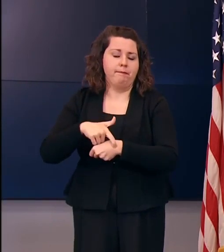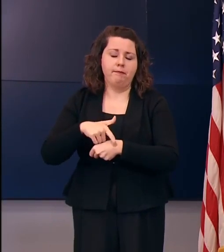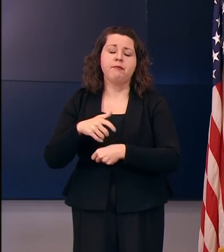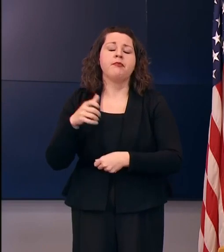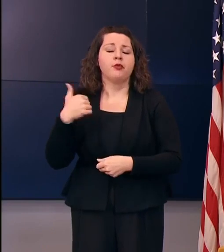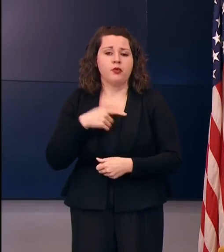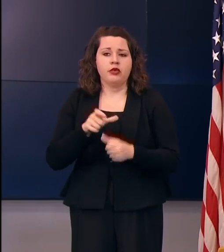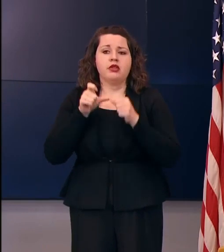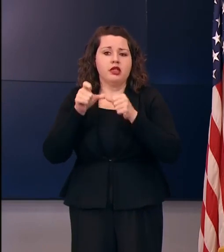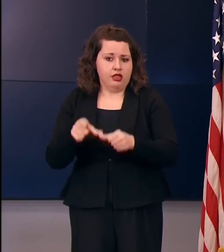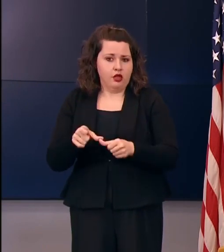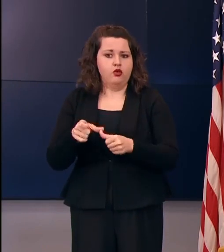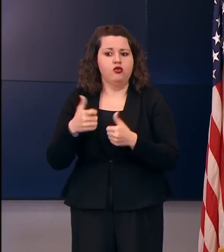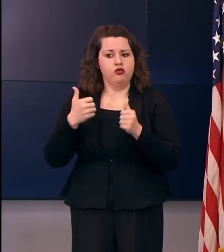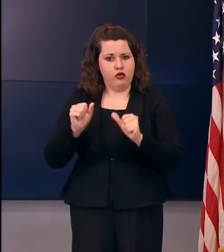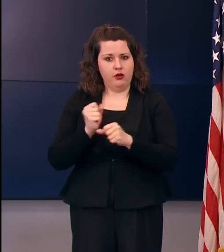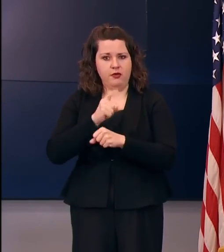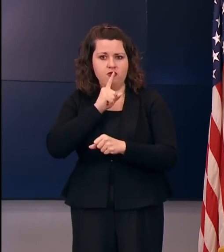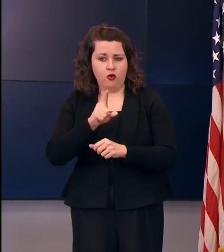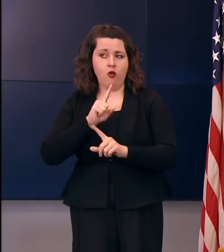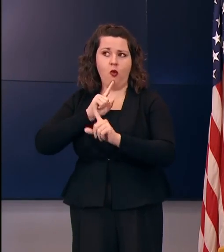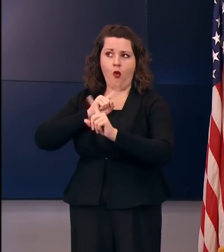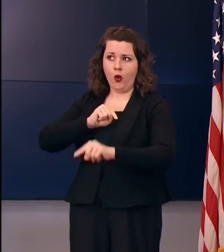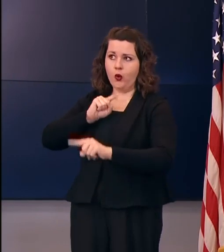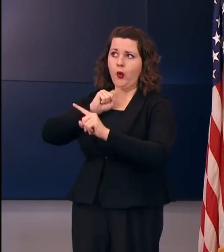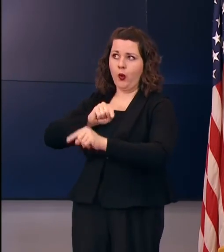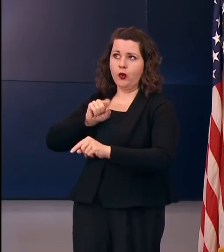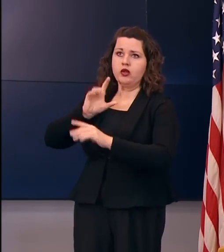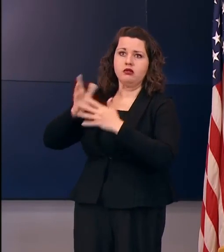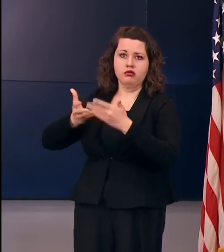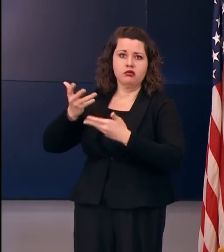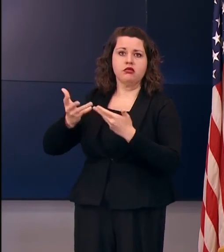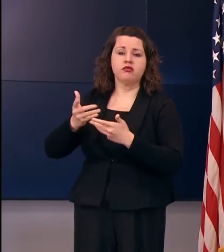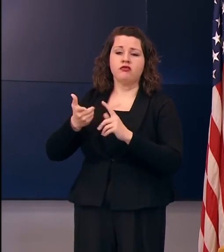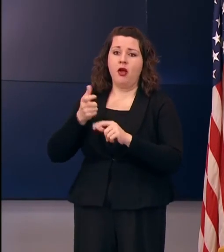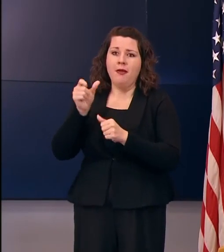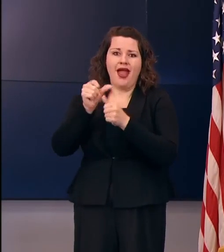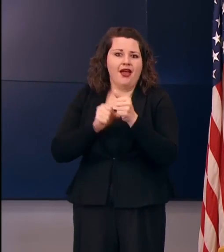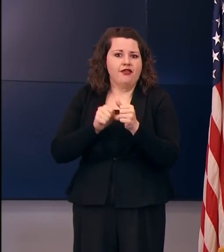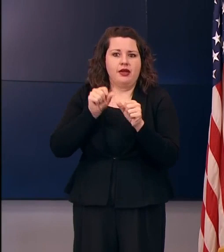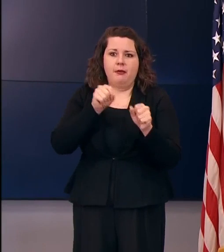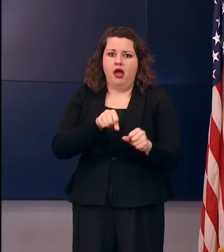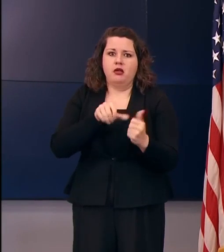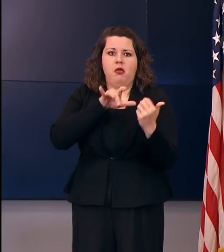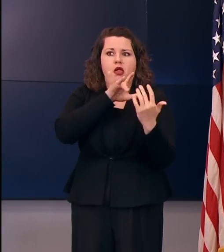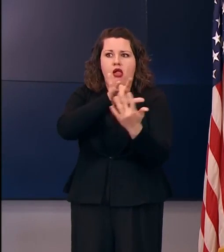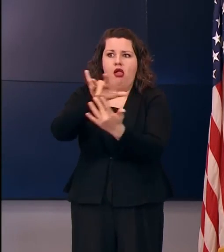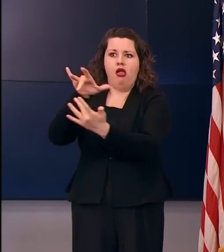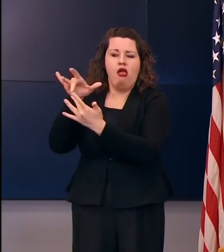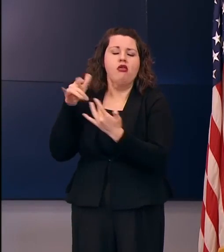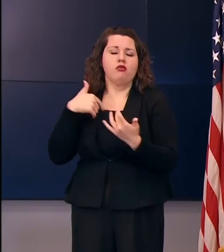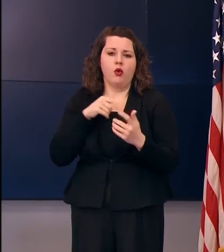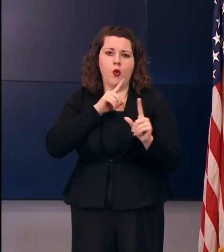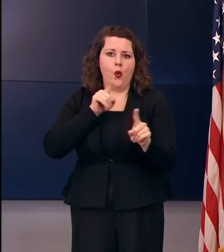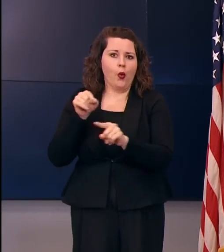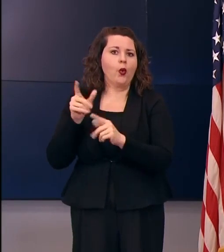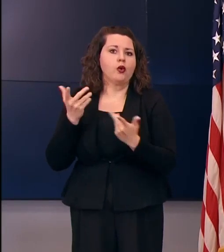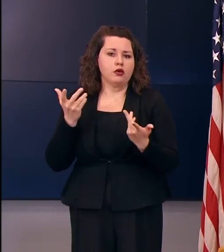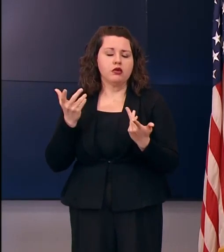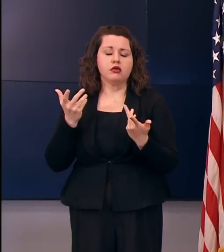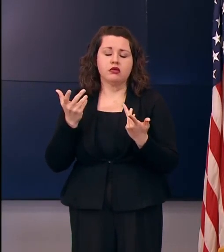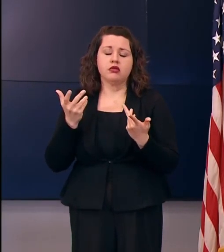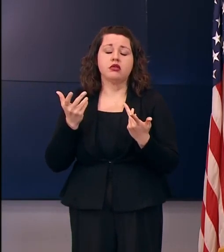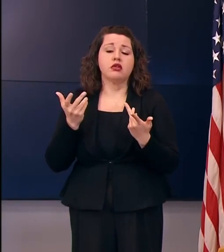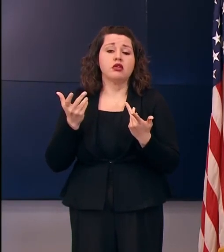do everything we can to make sure that we're ordering it from every possible opportunity that we have to